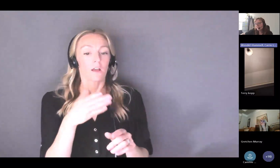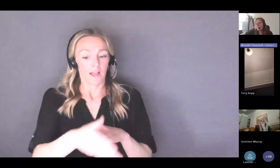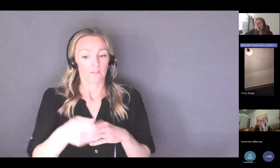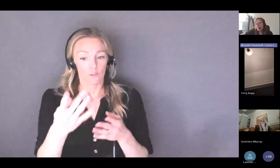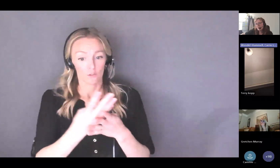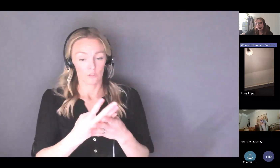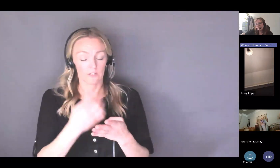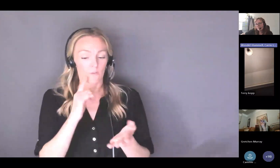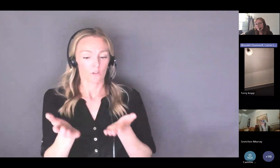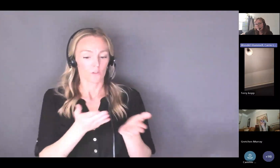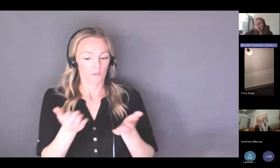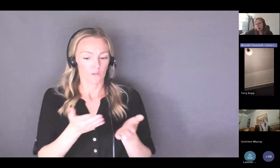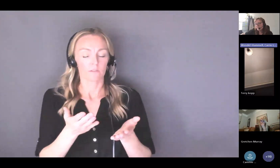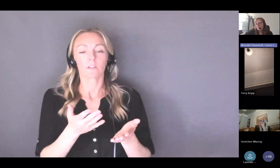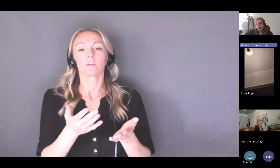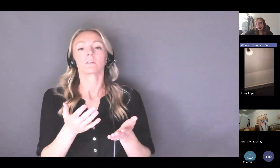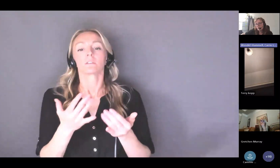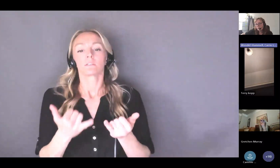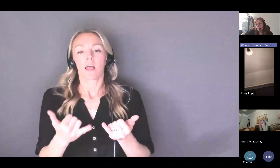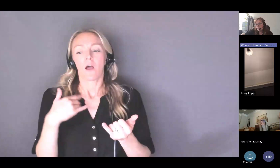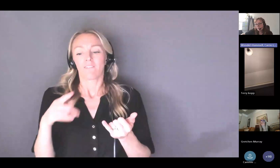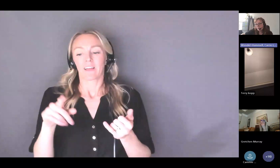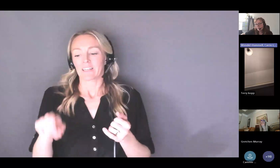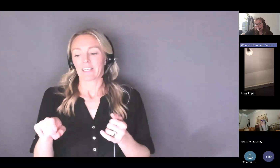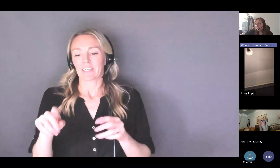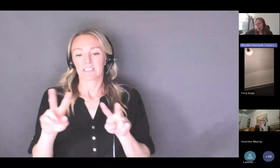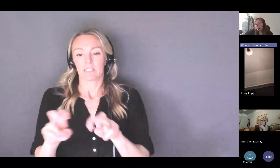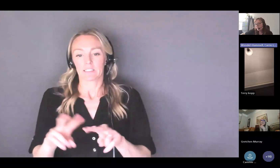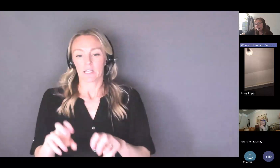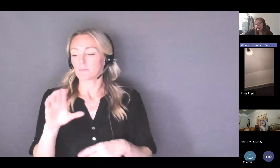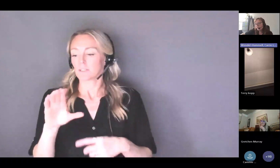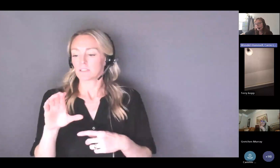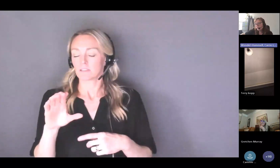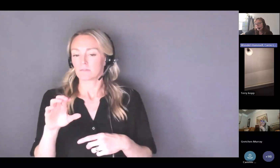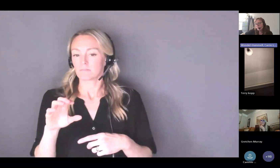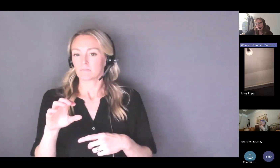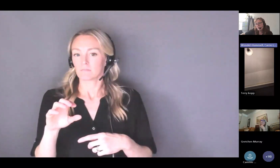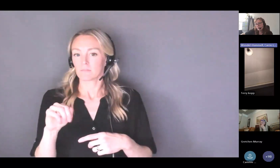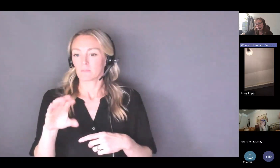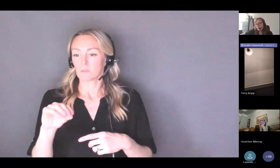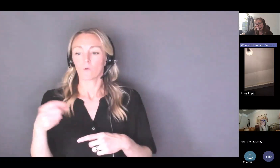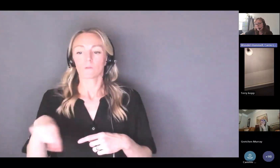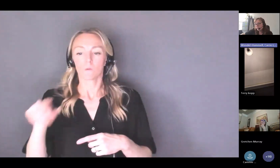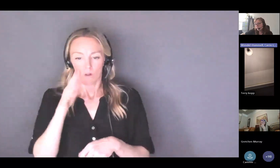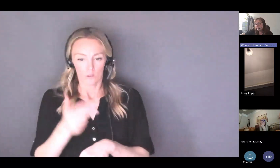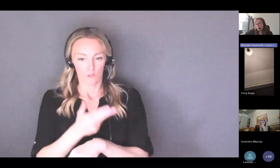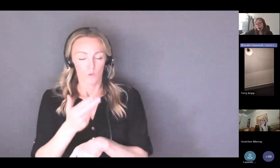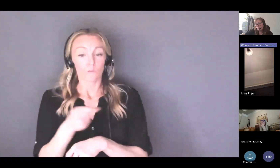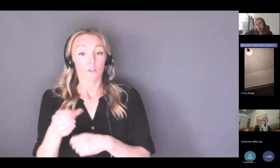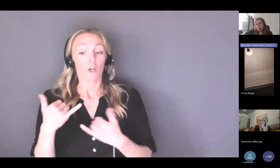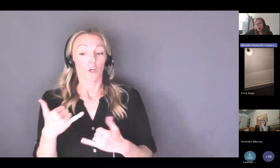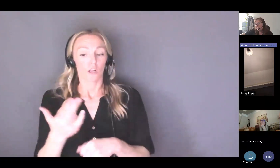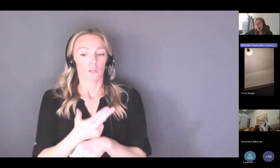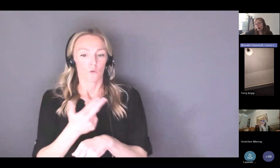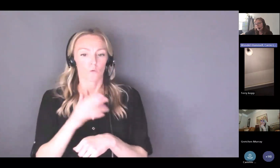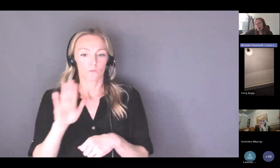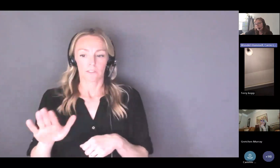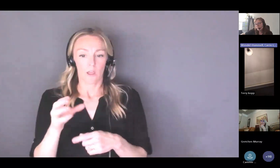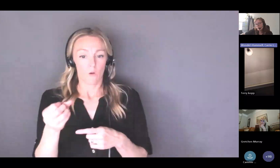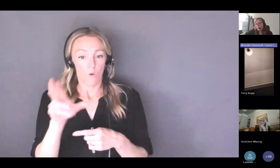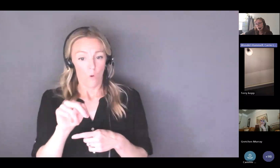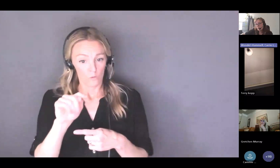services. This is now the needs assessment that MCOs will be using. They currently use 3 different tools. They use their own tools, and now they will